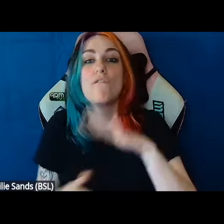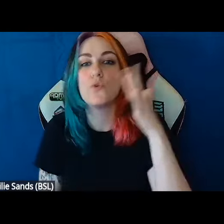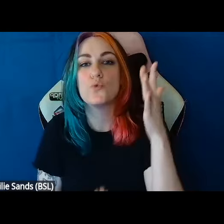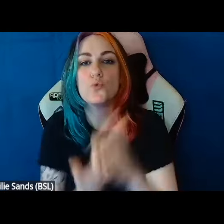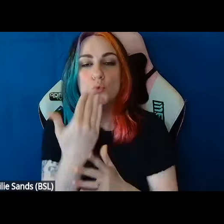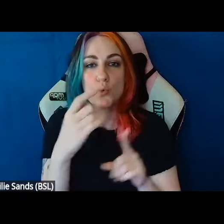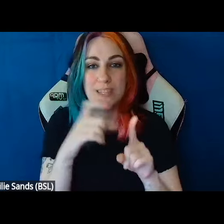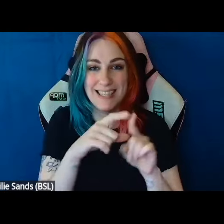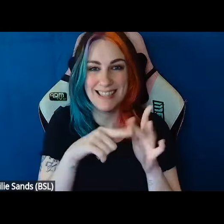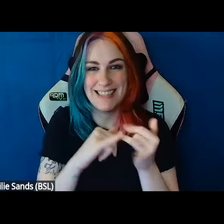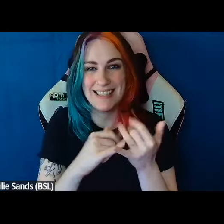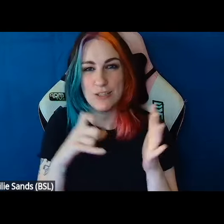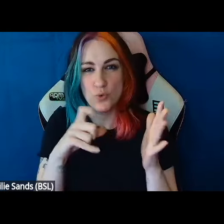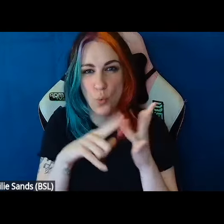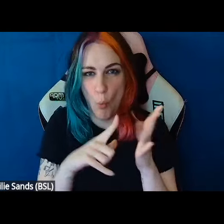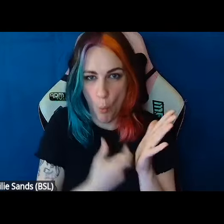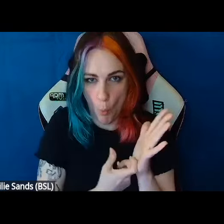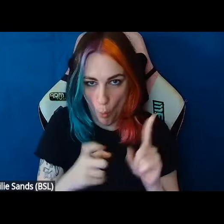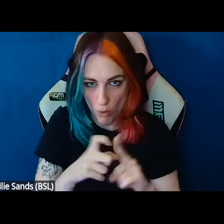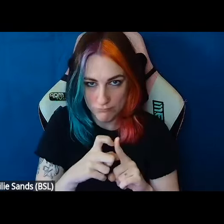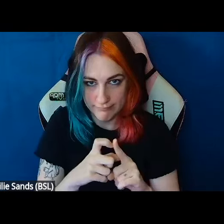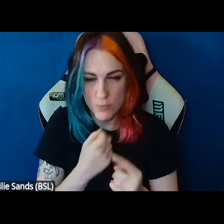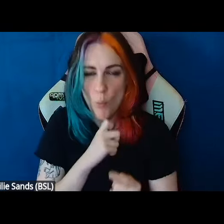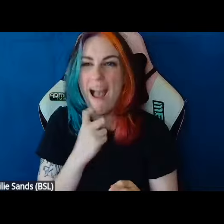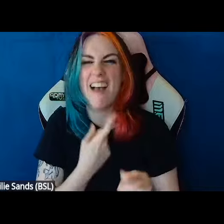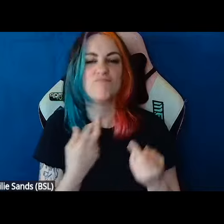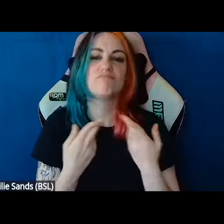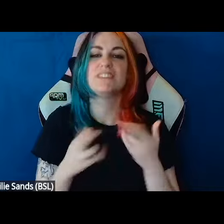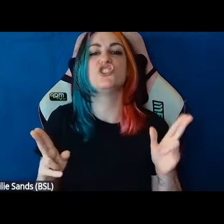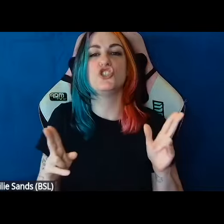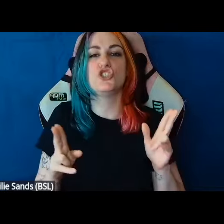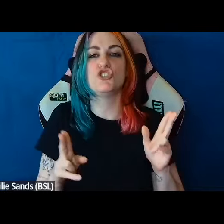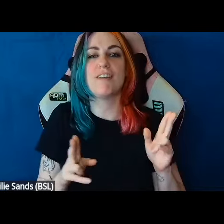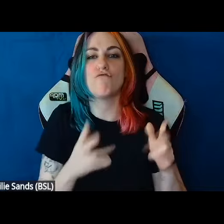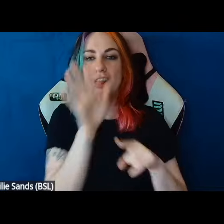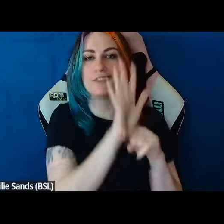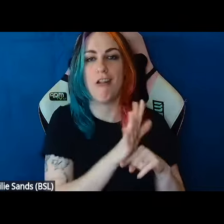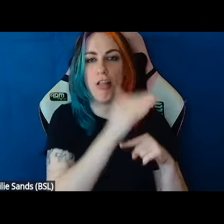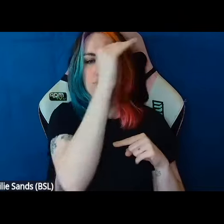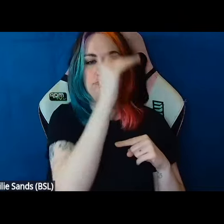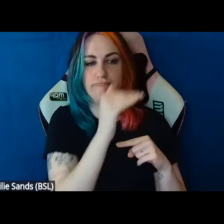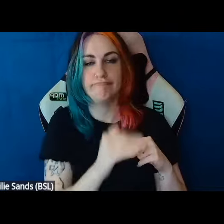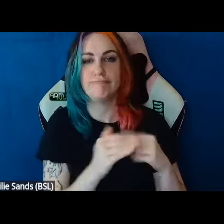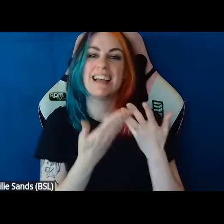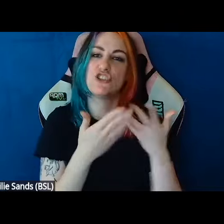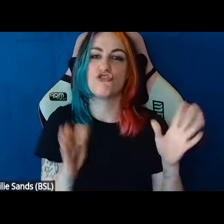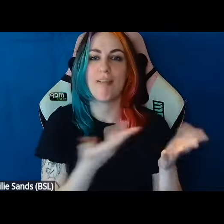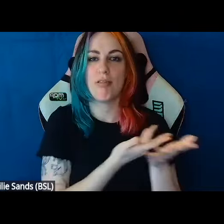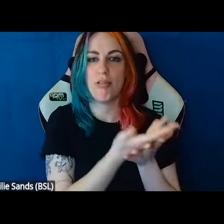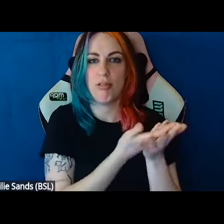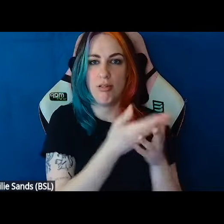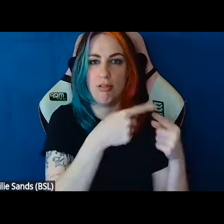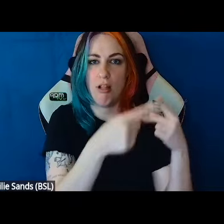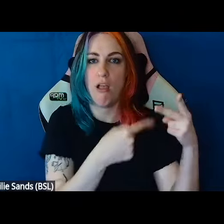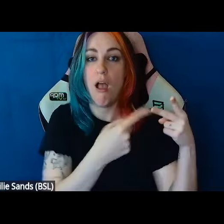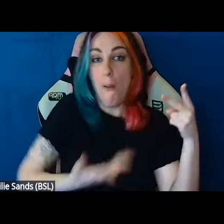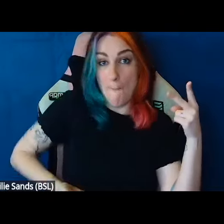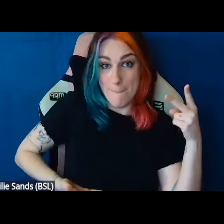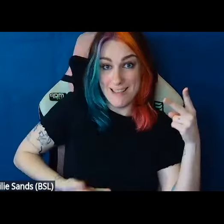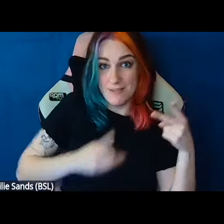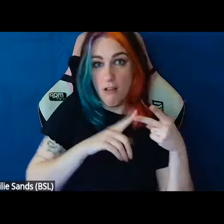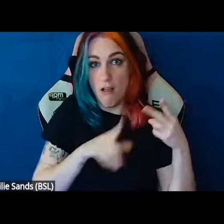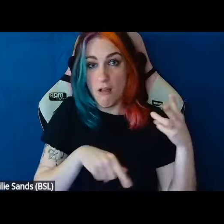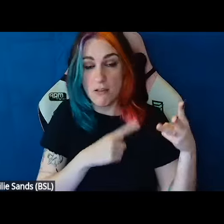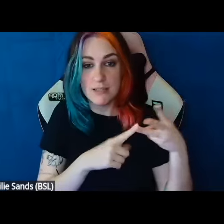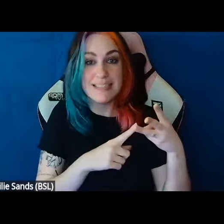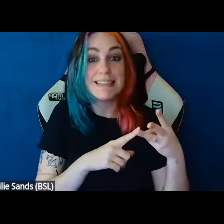so we have a few general channels for the event. We have the general chat, we have business, if you have wares to